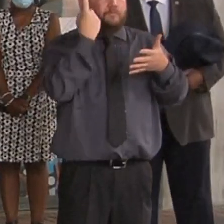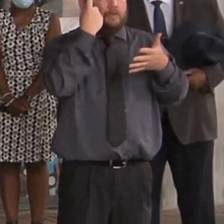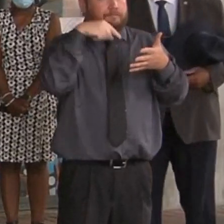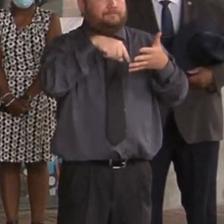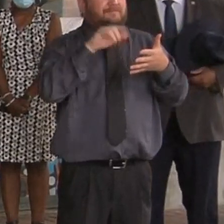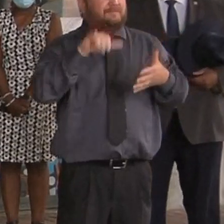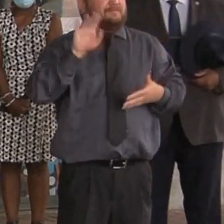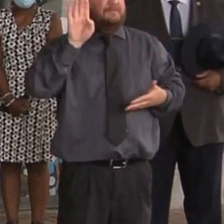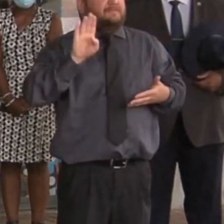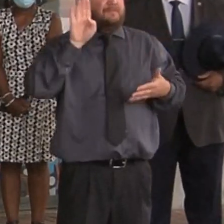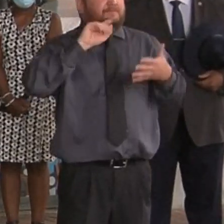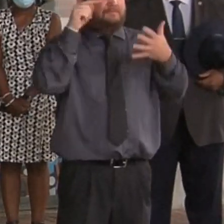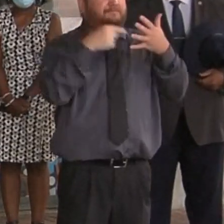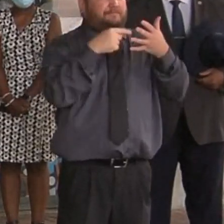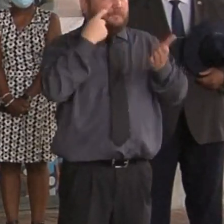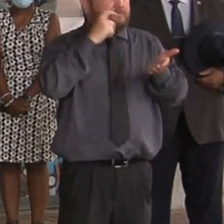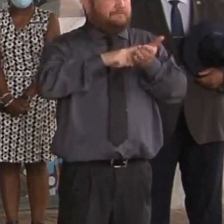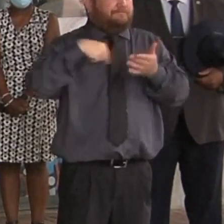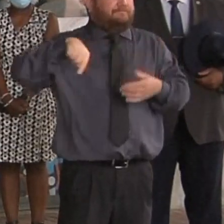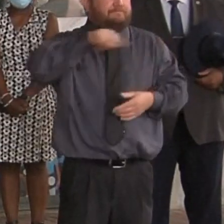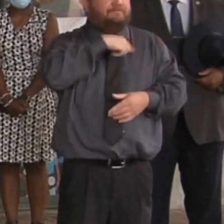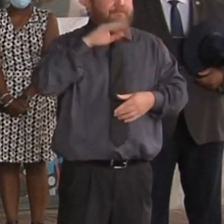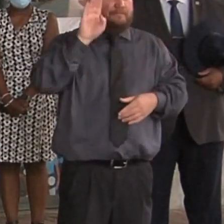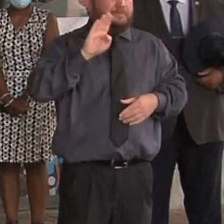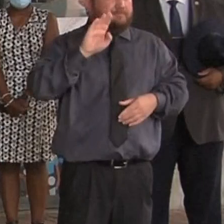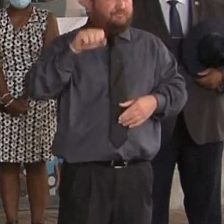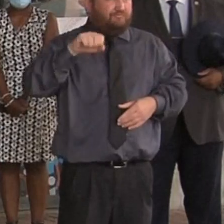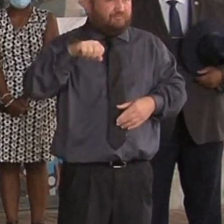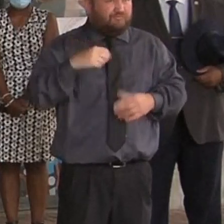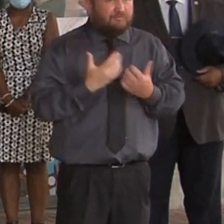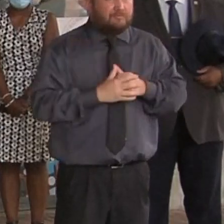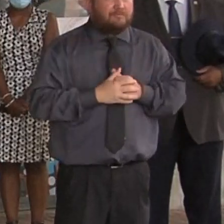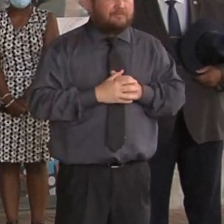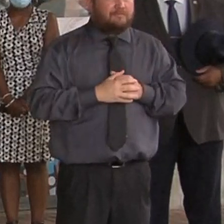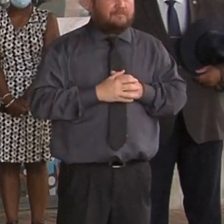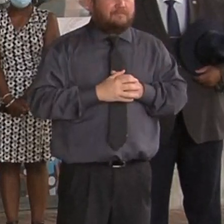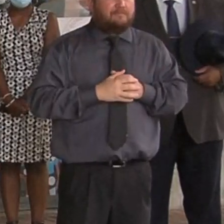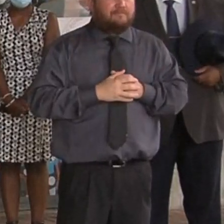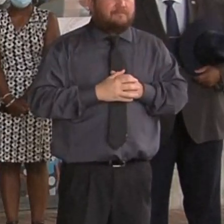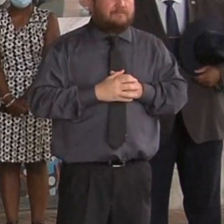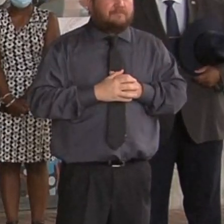Minneapolis, the murder that happened in Minneapolis didn't happen on the streets of Boston. And,